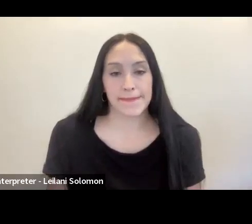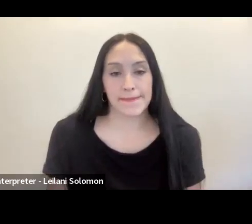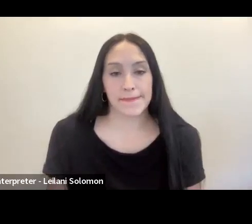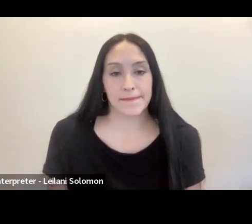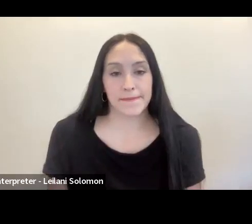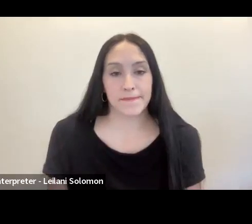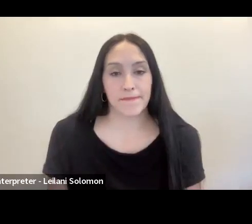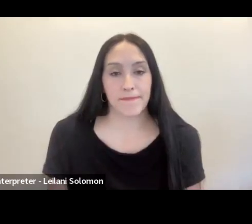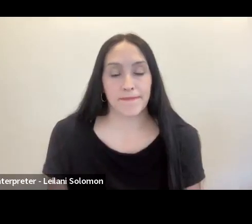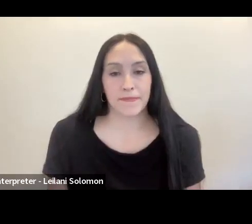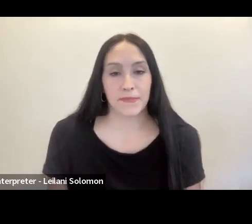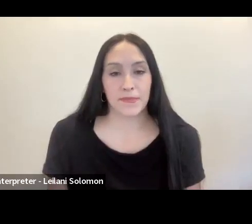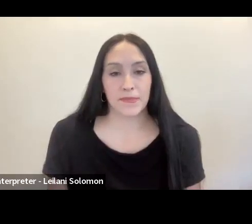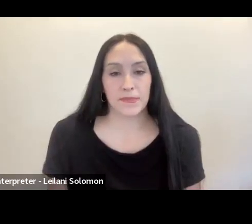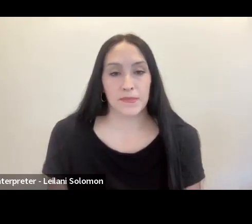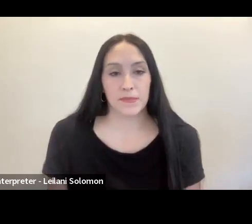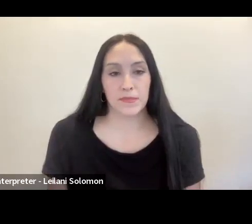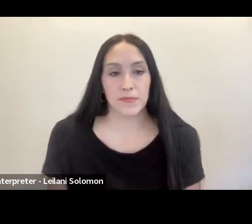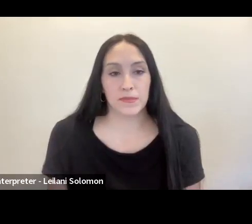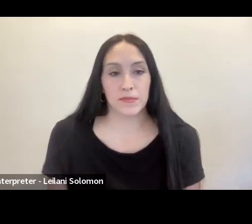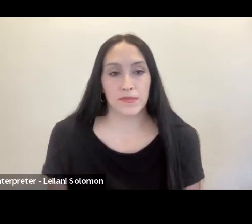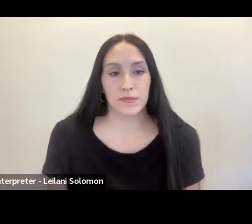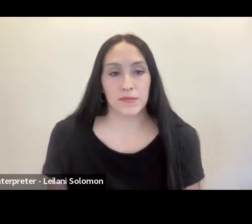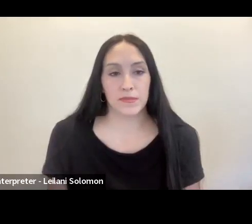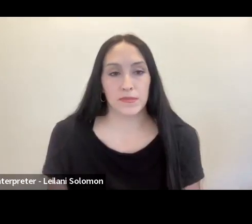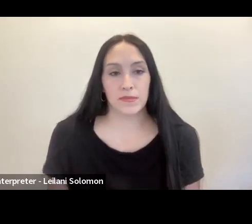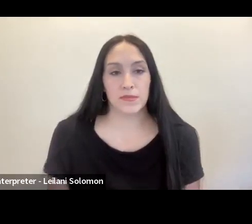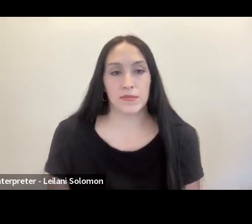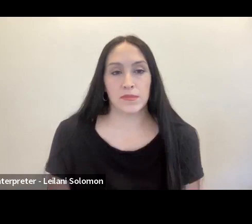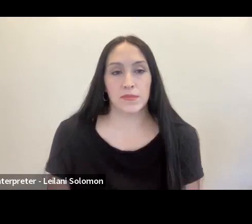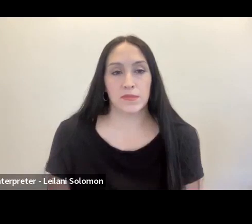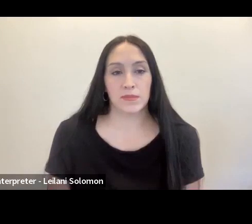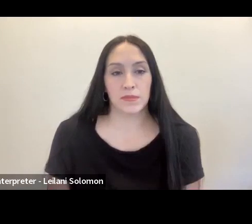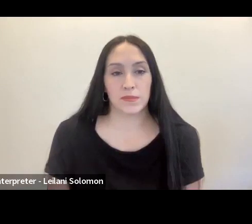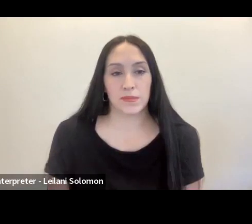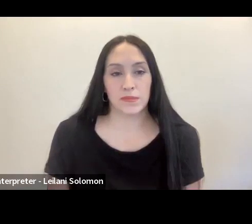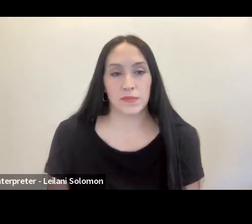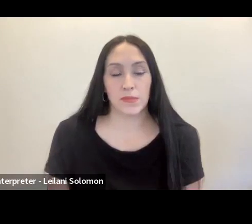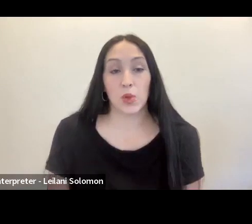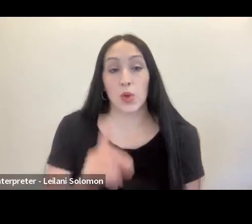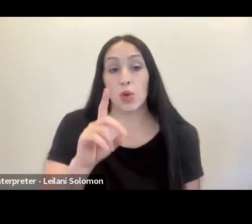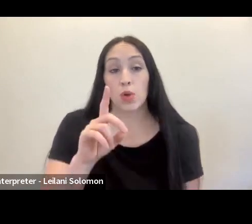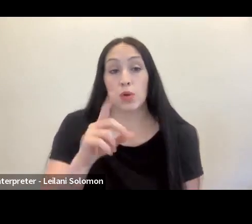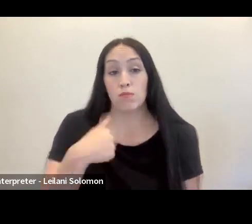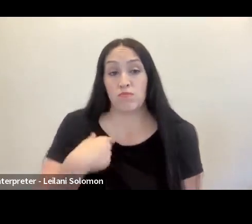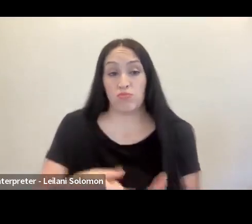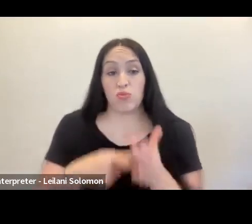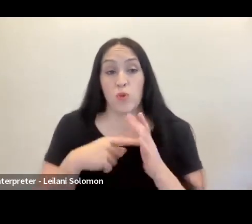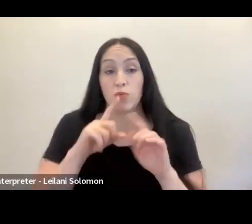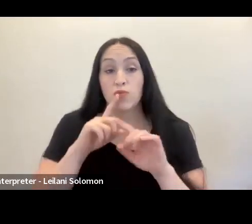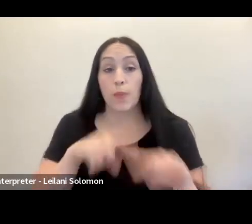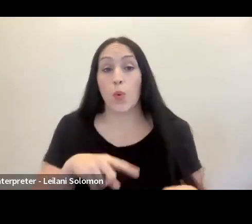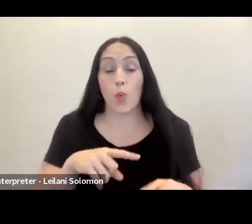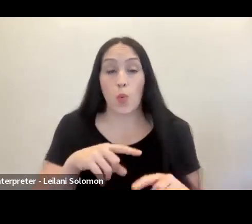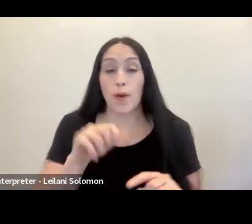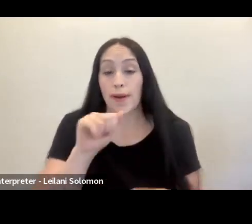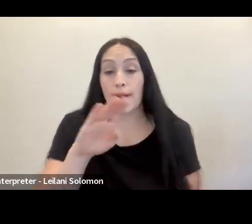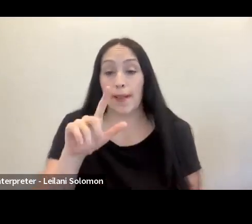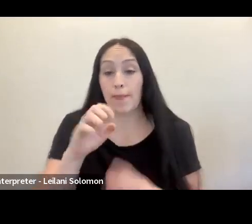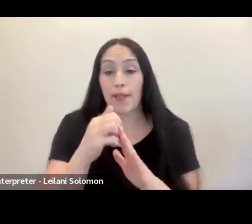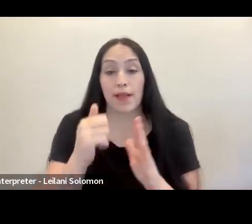live. I'm just going in here answering these questions. Like, do I have to report an able account when you do a Medicaid review? So this is a good